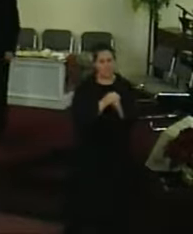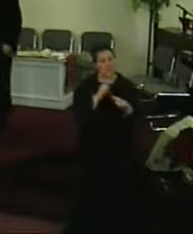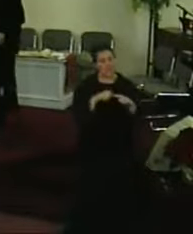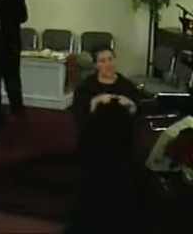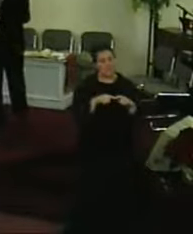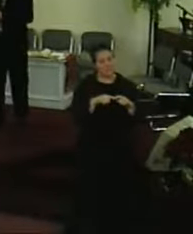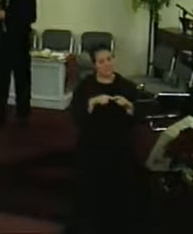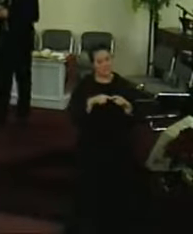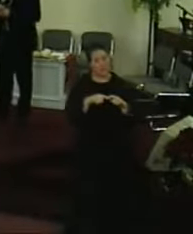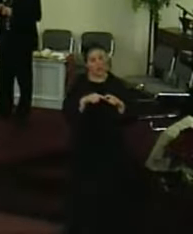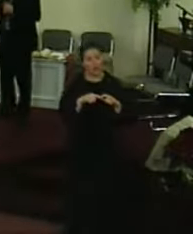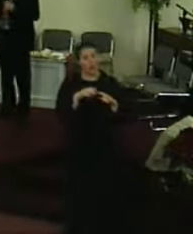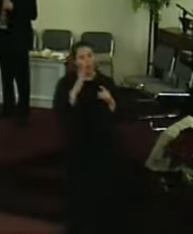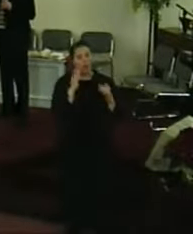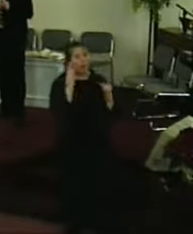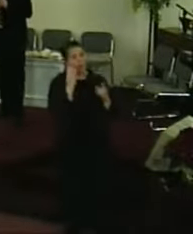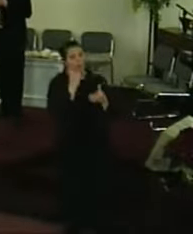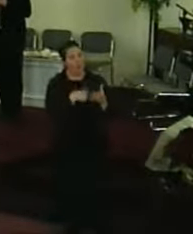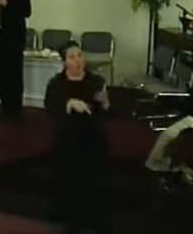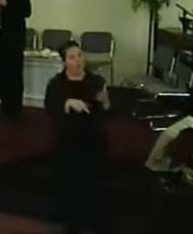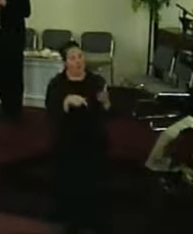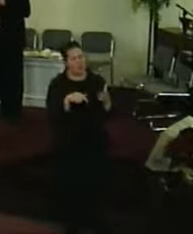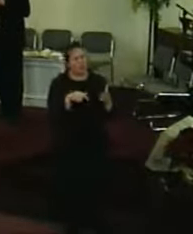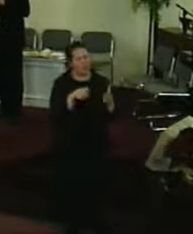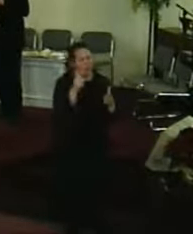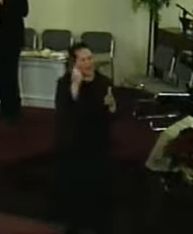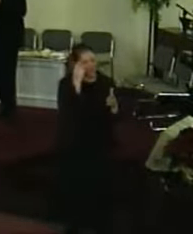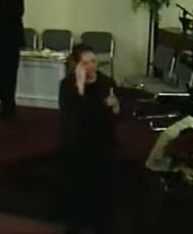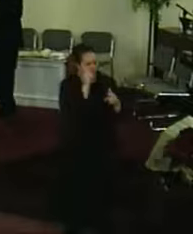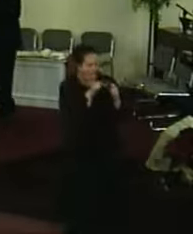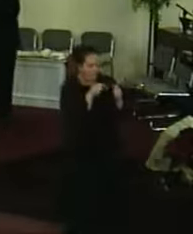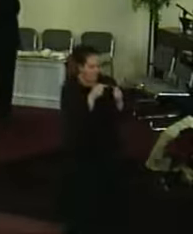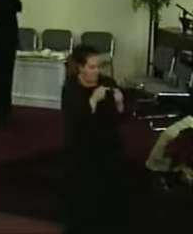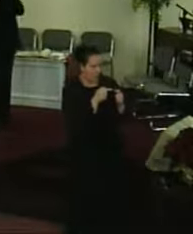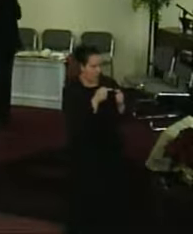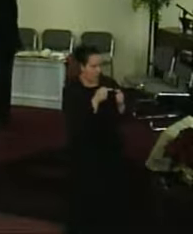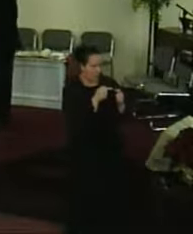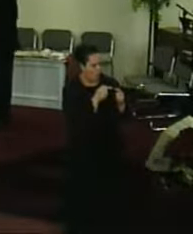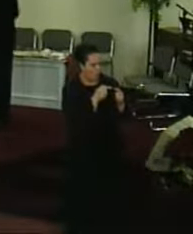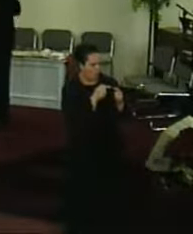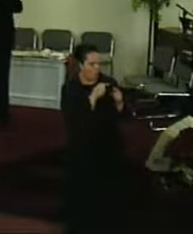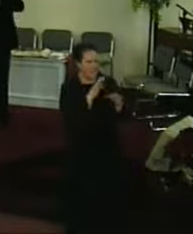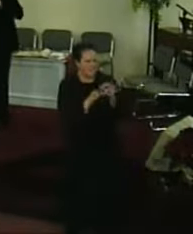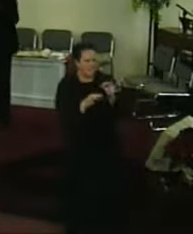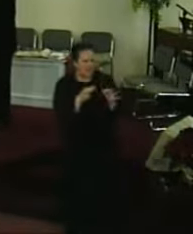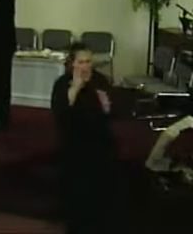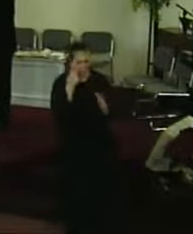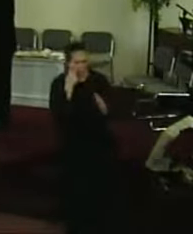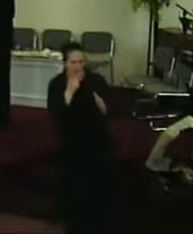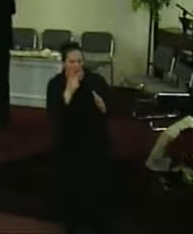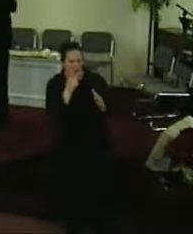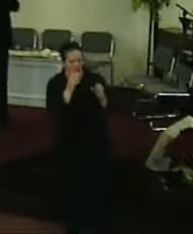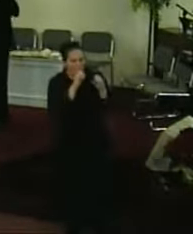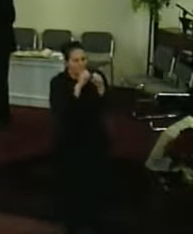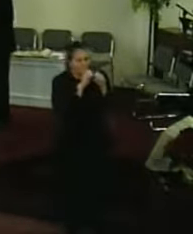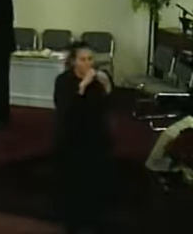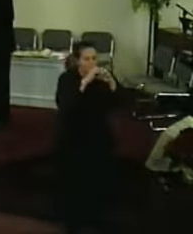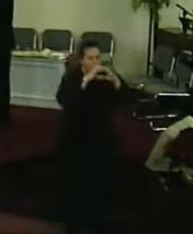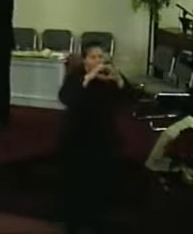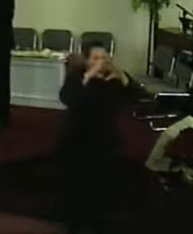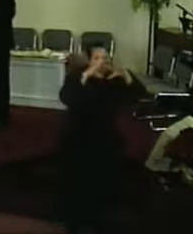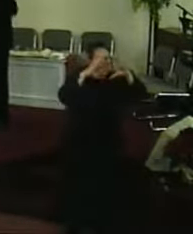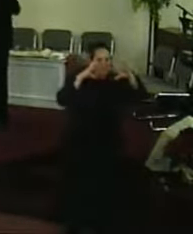into. See? Instead of looking and magnifying the